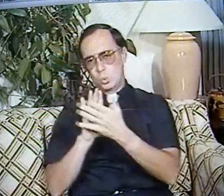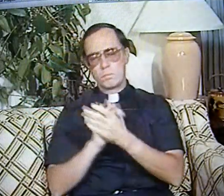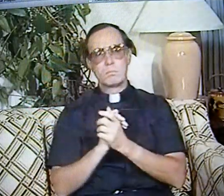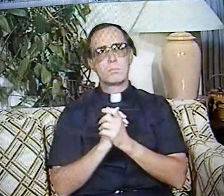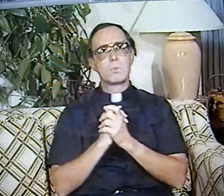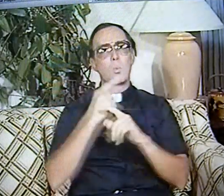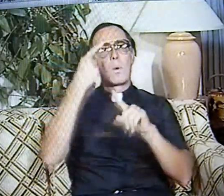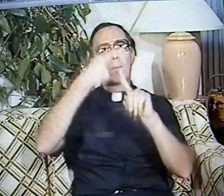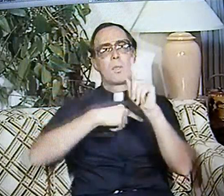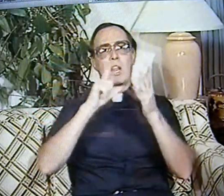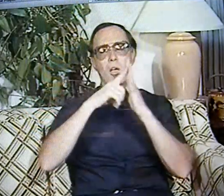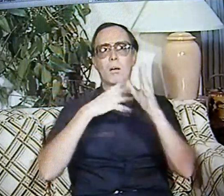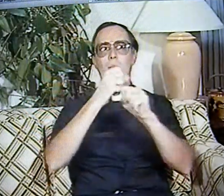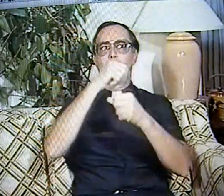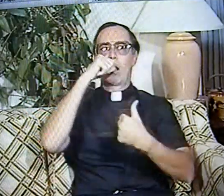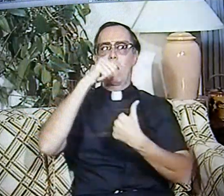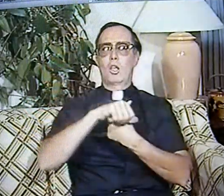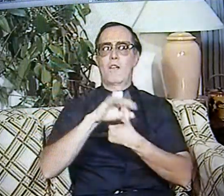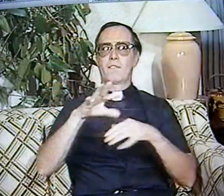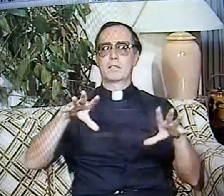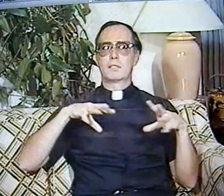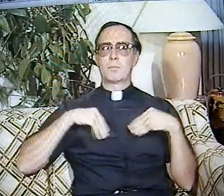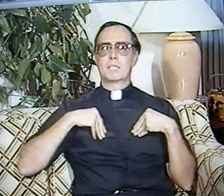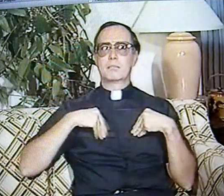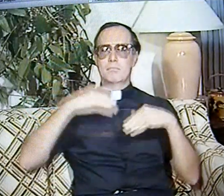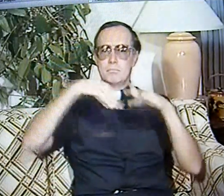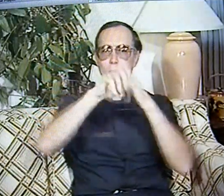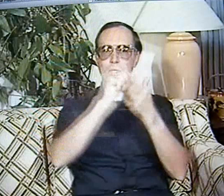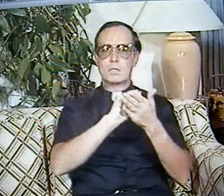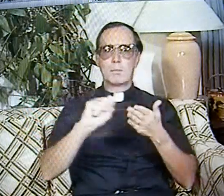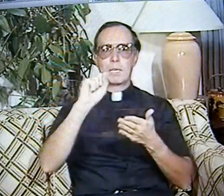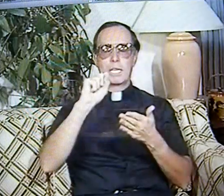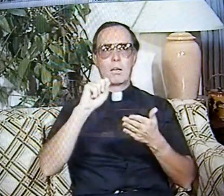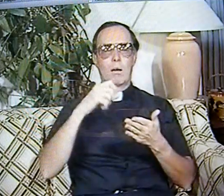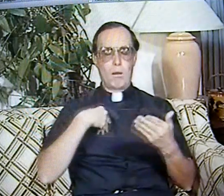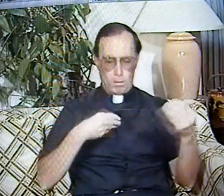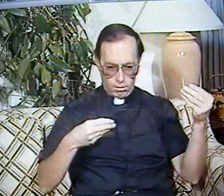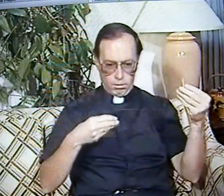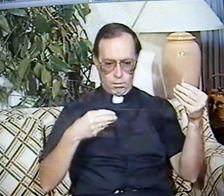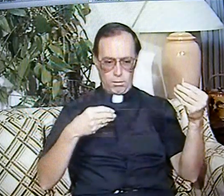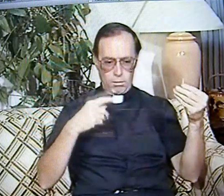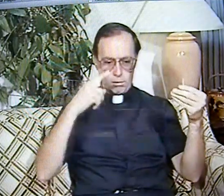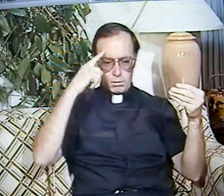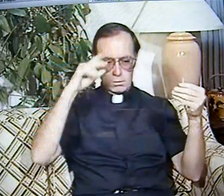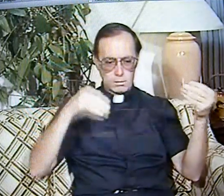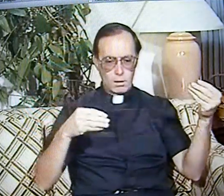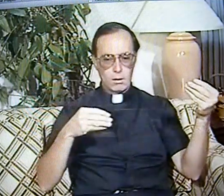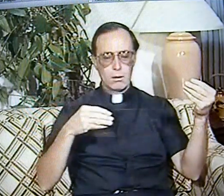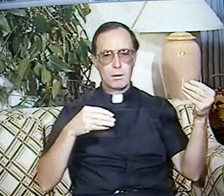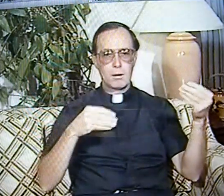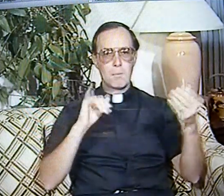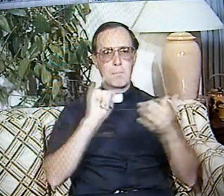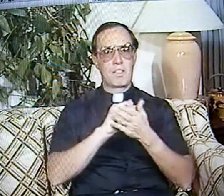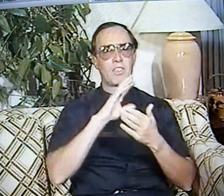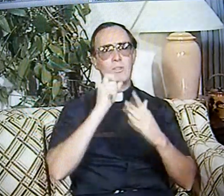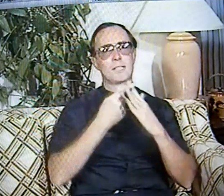It's different. You need to make the best of it. So finally, I flew back to New York, and I got my letter